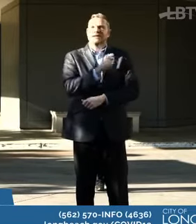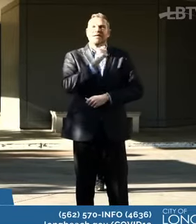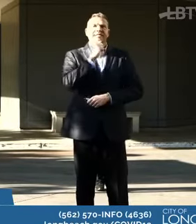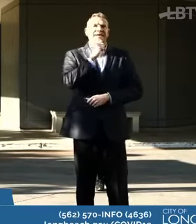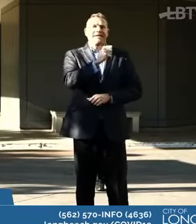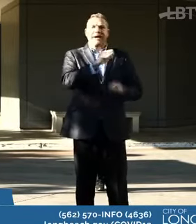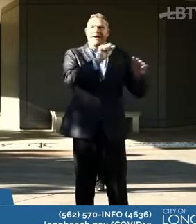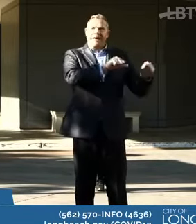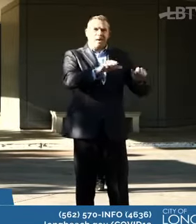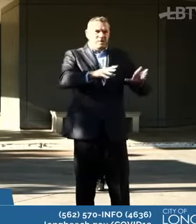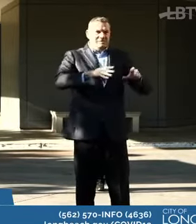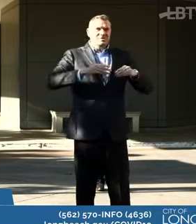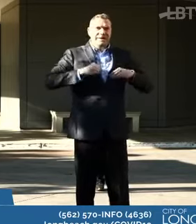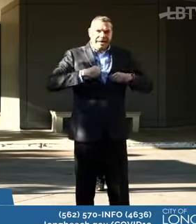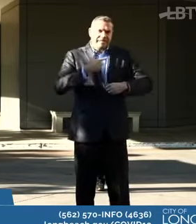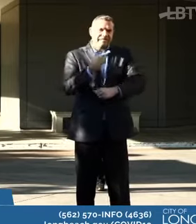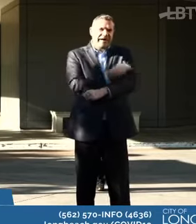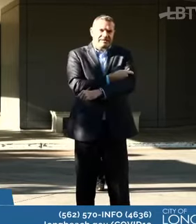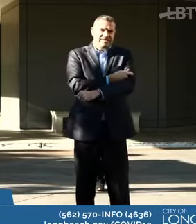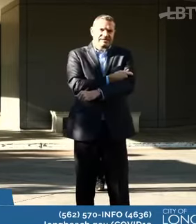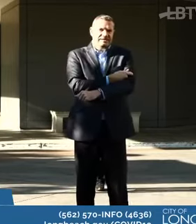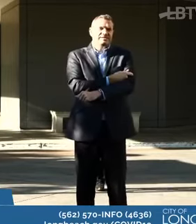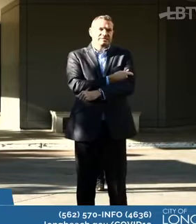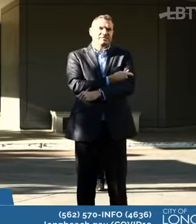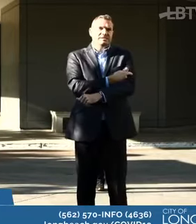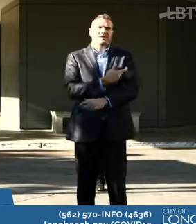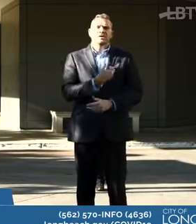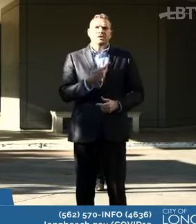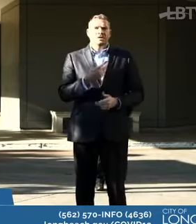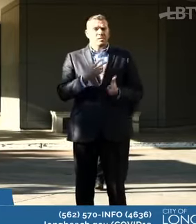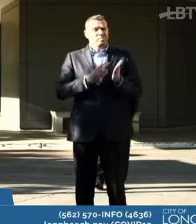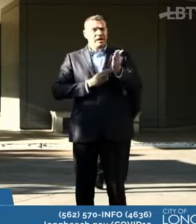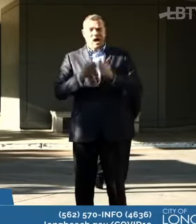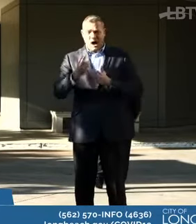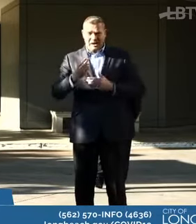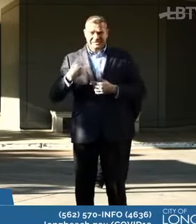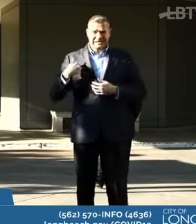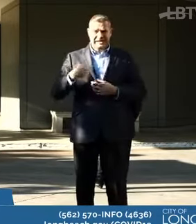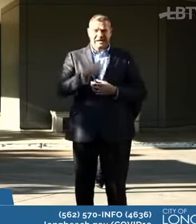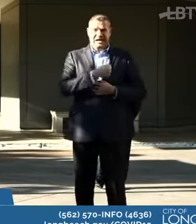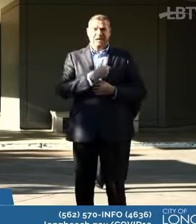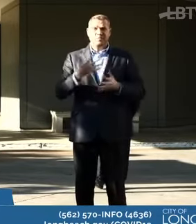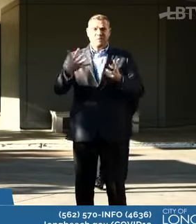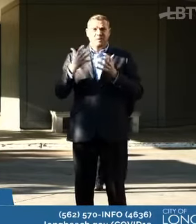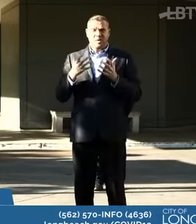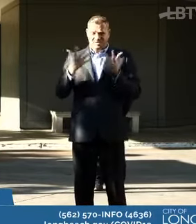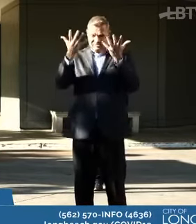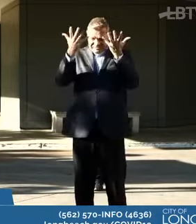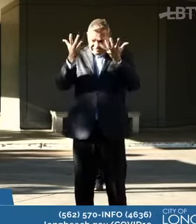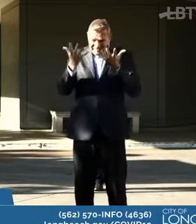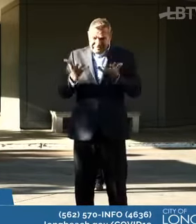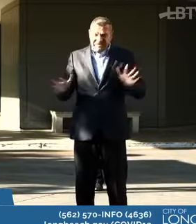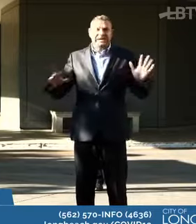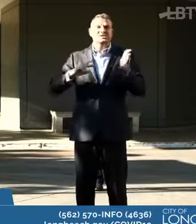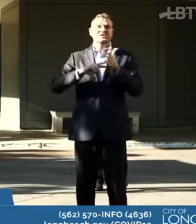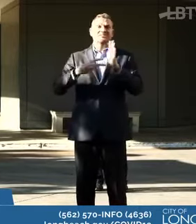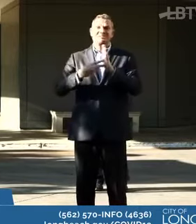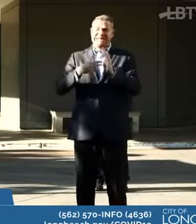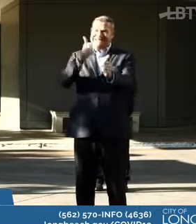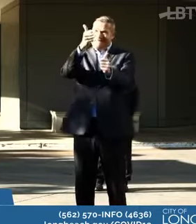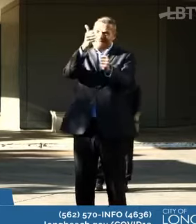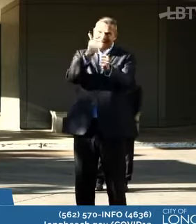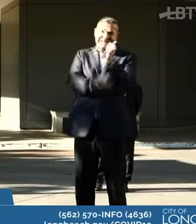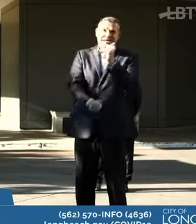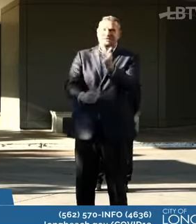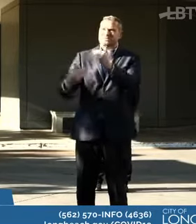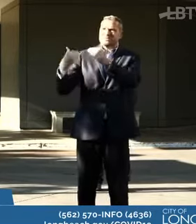it. But really, honestly, if we are going to get through this, we all need to come together and do our own part. If that